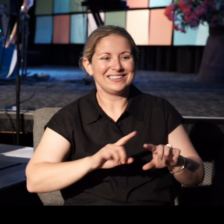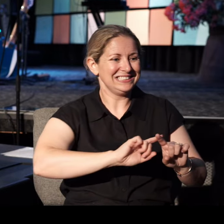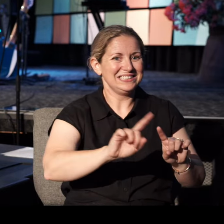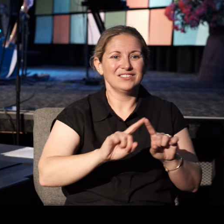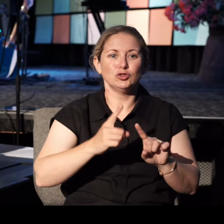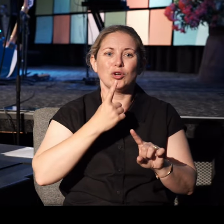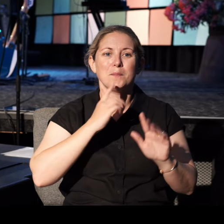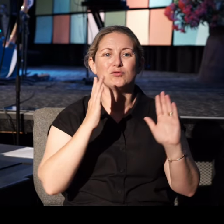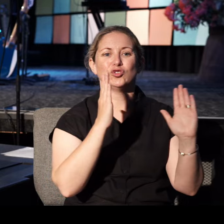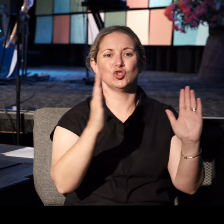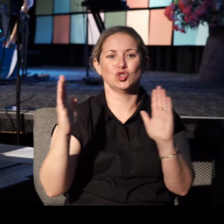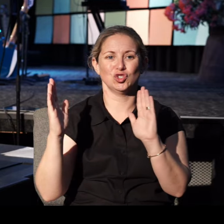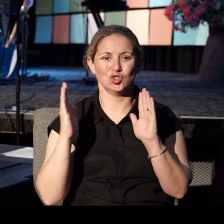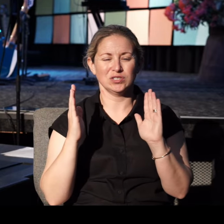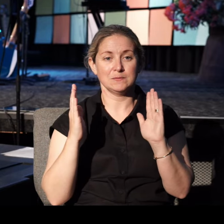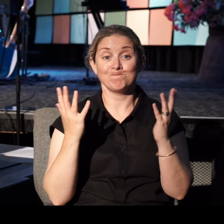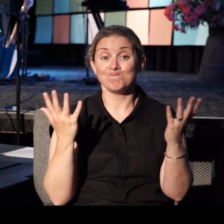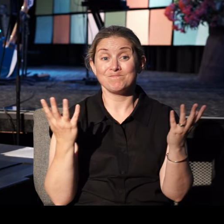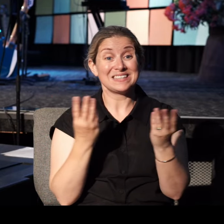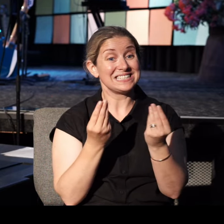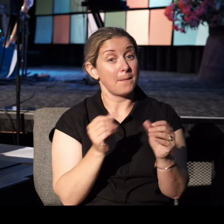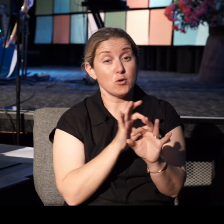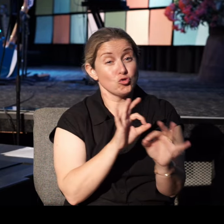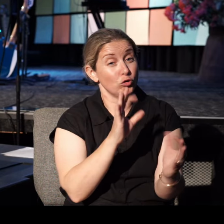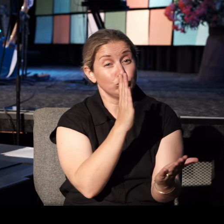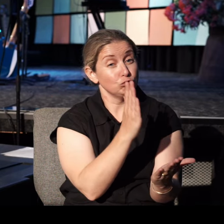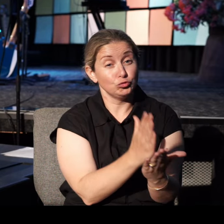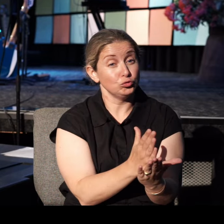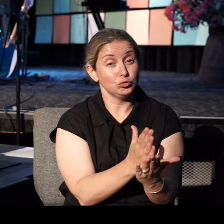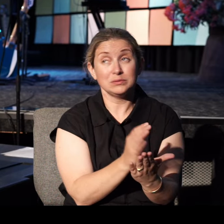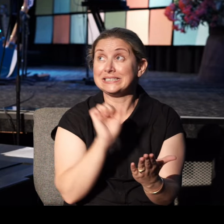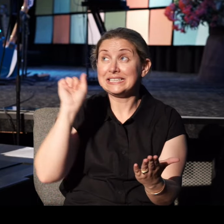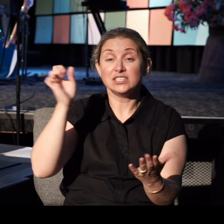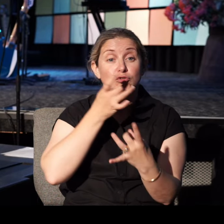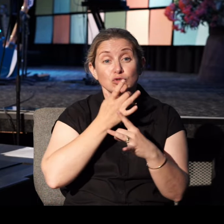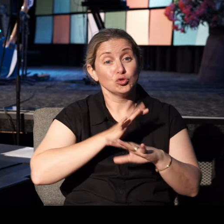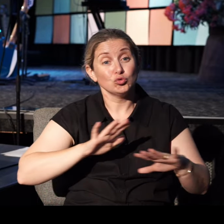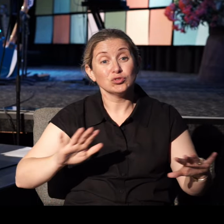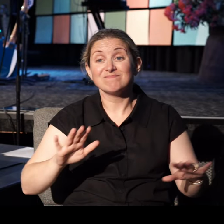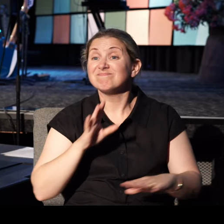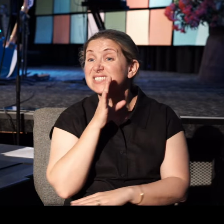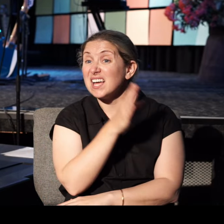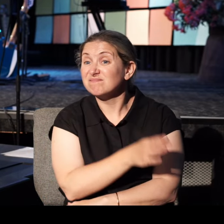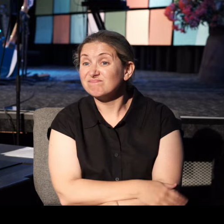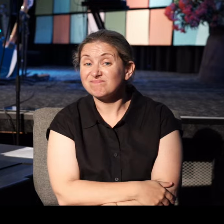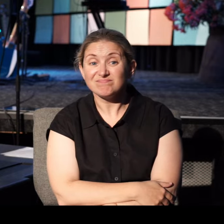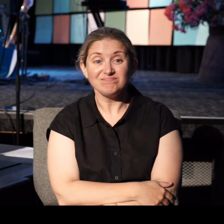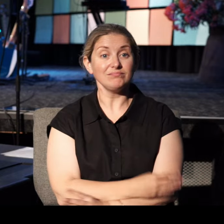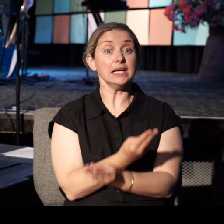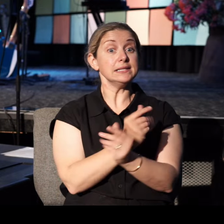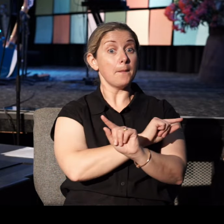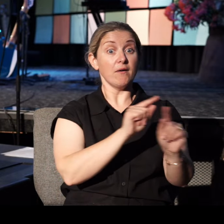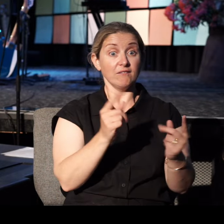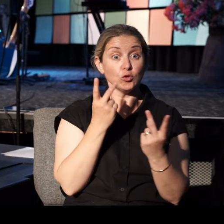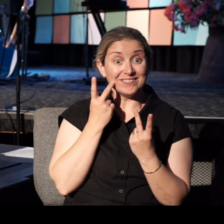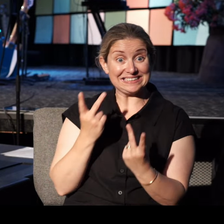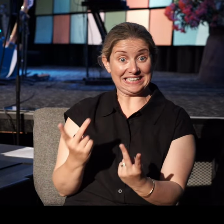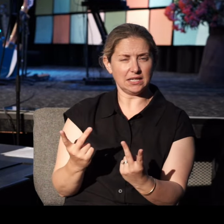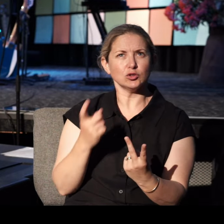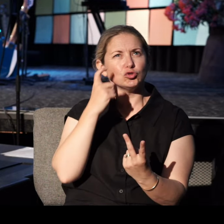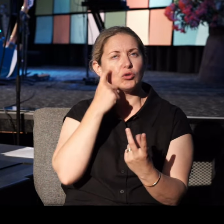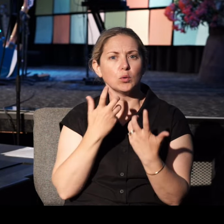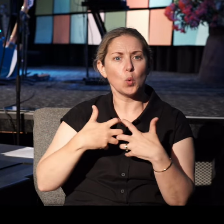there'll be people sitting here who aren't truly children of God. Now, some of you are here visiting and you're trying to work out all these